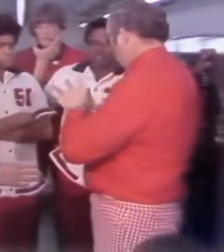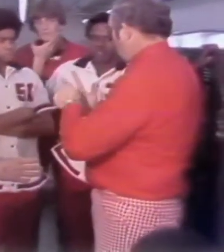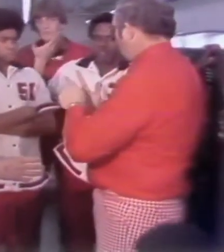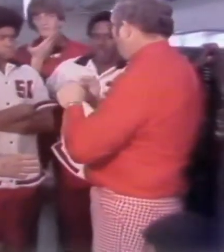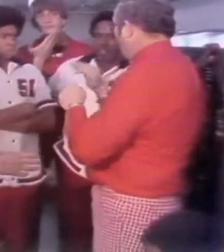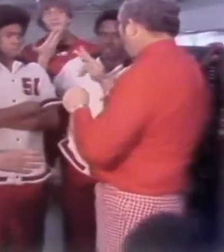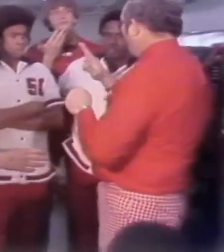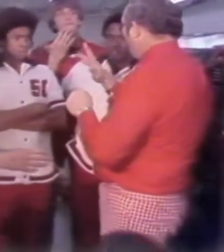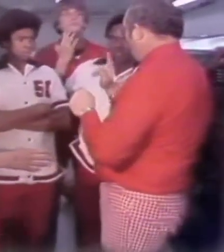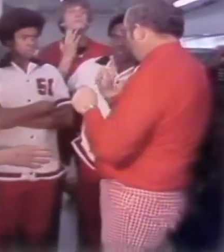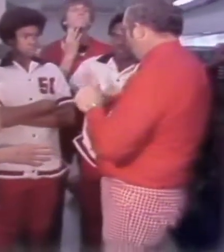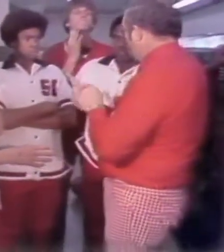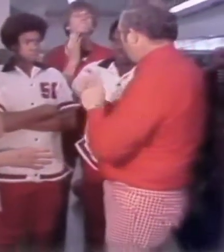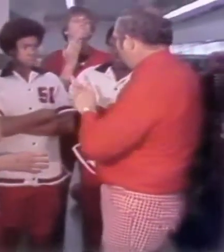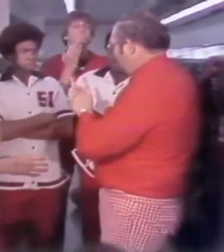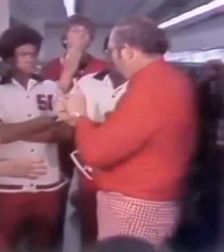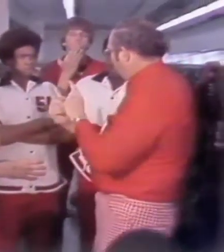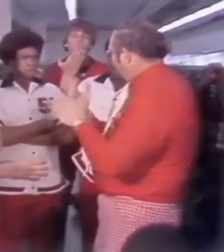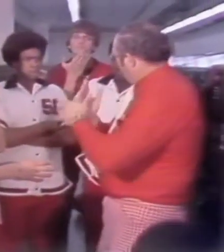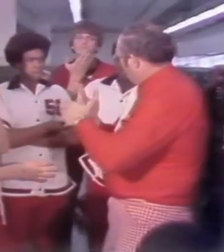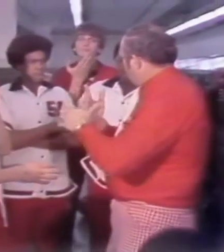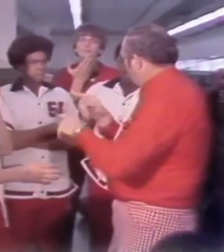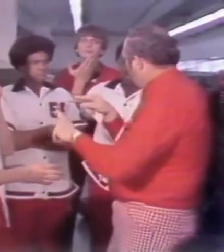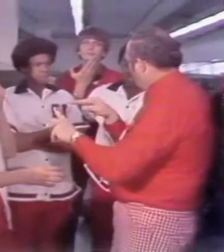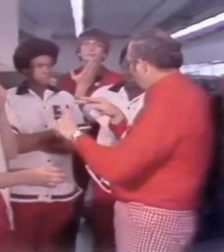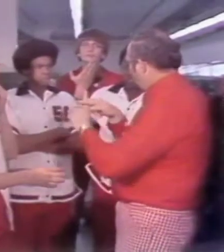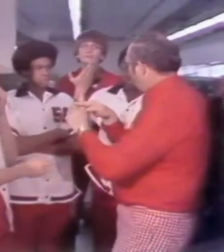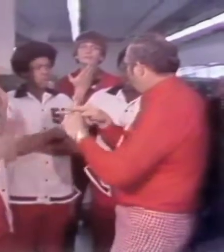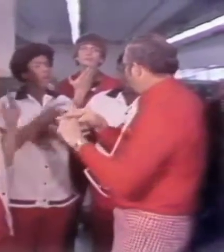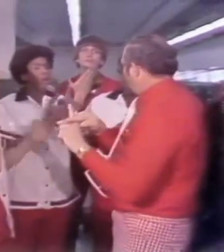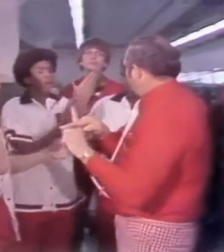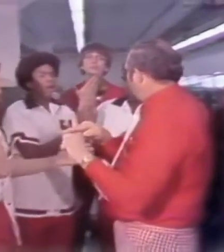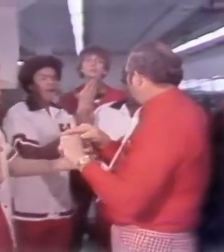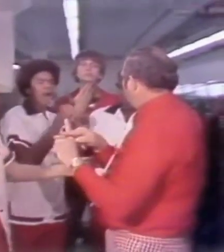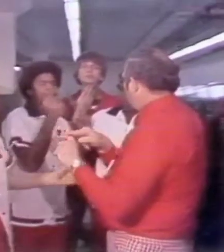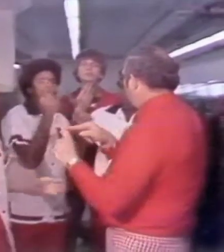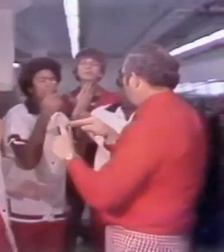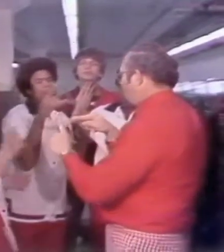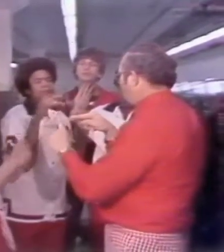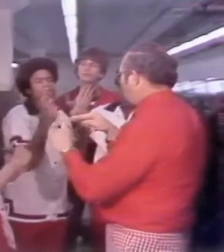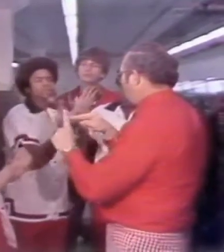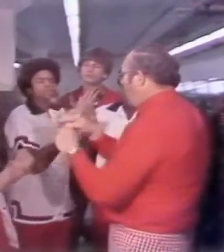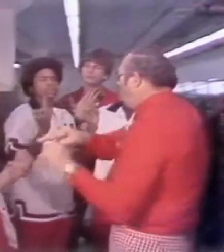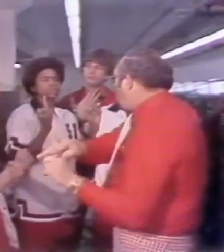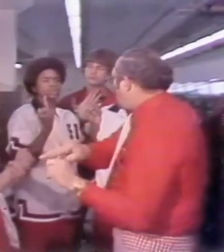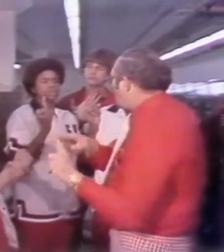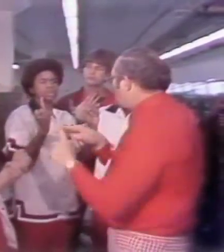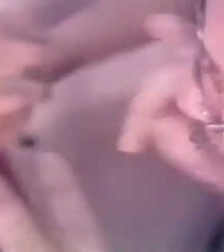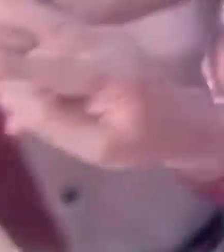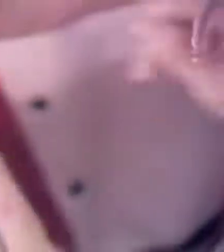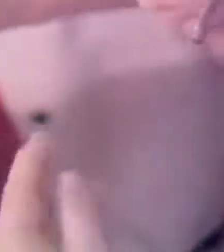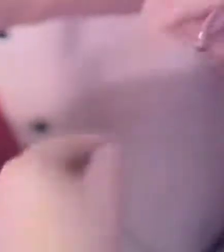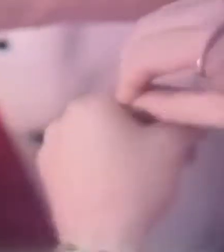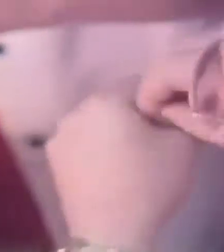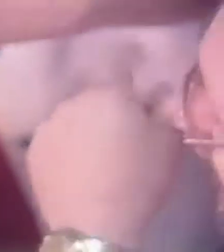other high schools whose players were not deaf. But in this tournament, their intense desire to win was apparent.